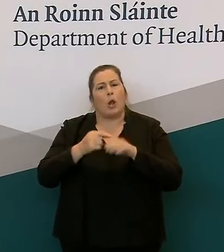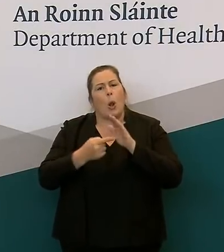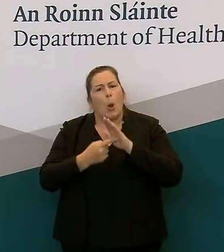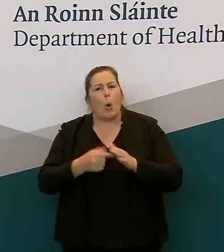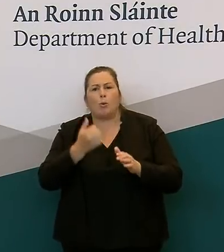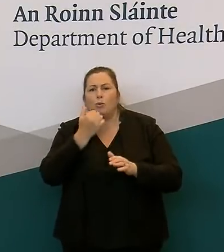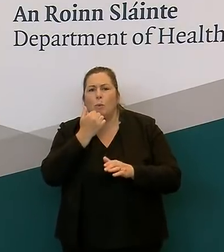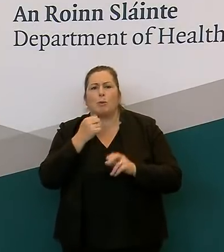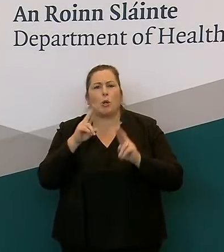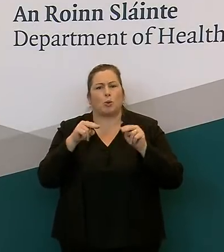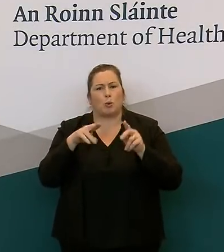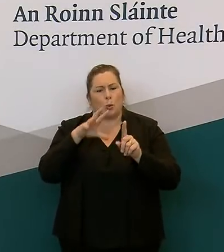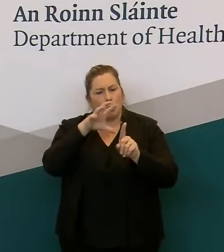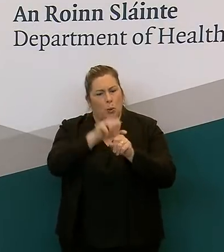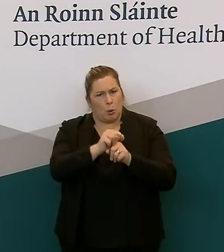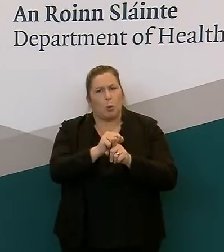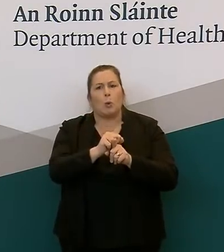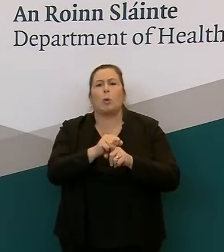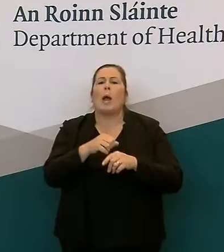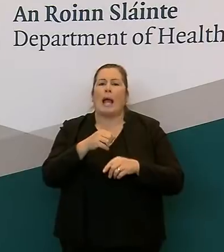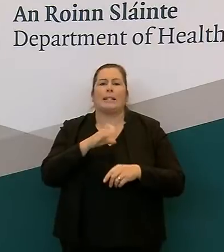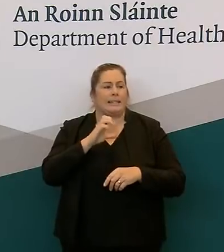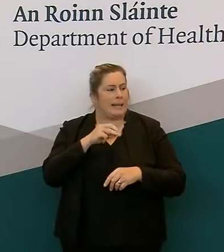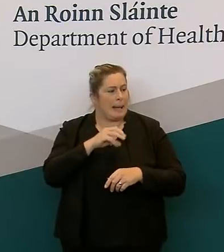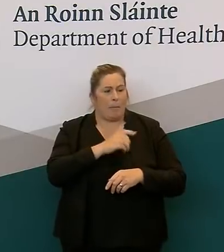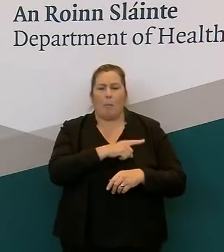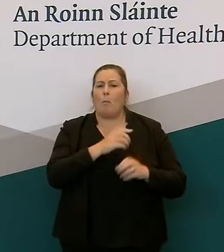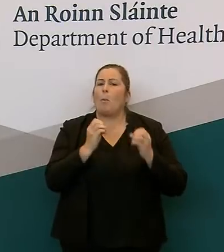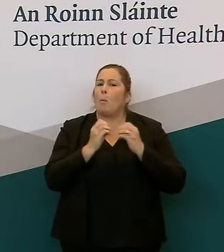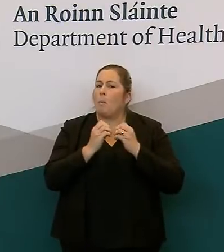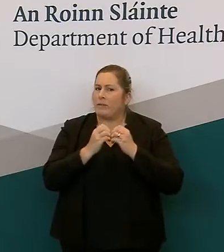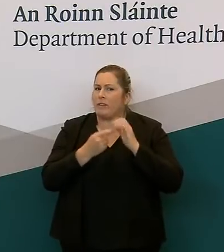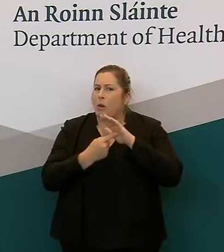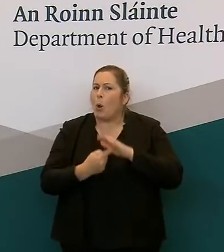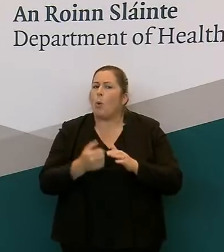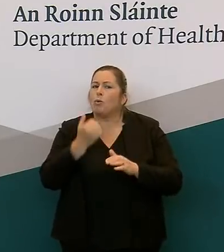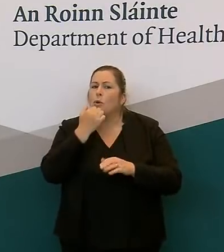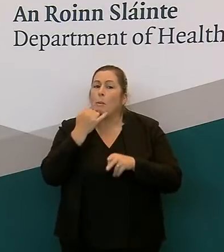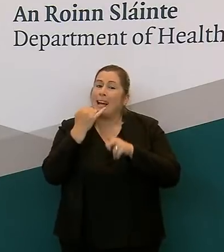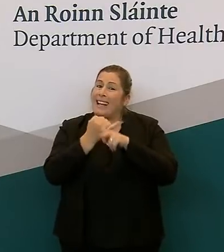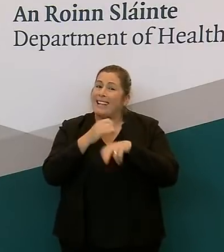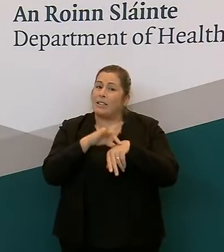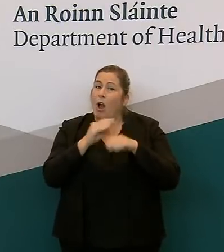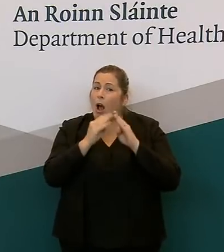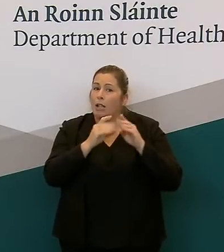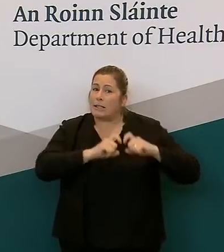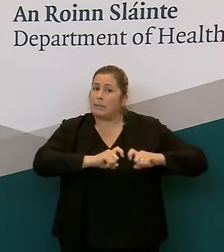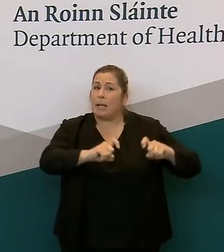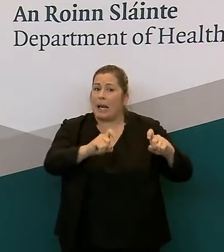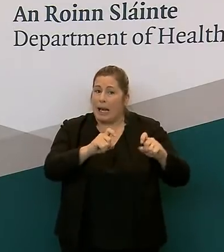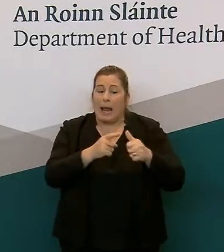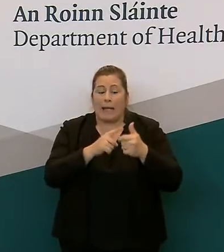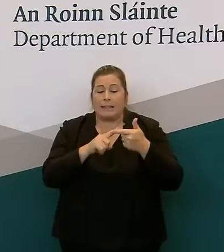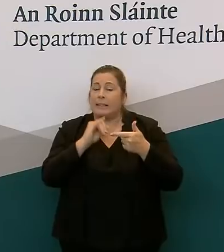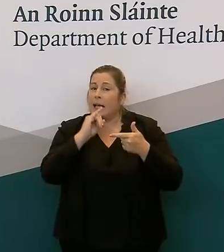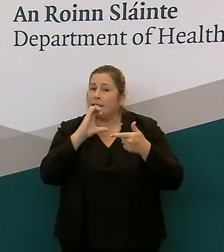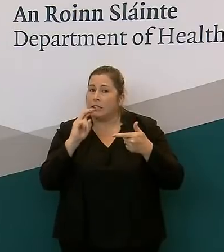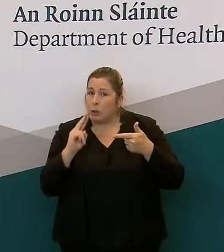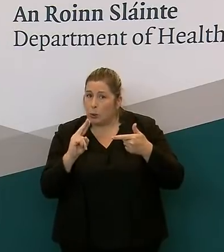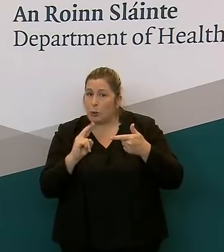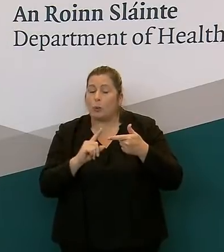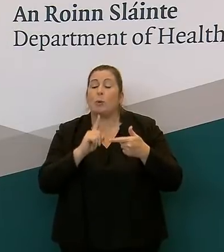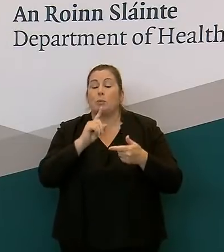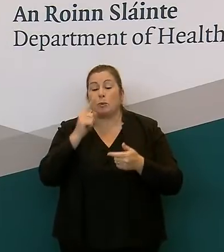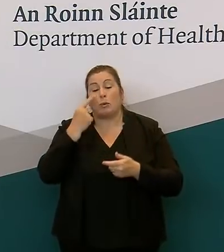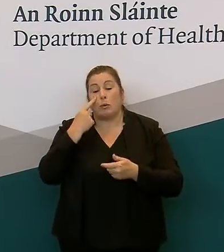cases, and as the Chief Medical Officer has just pointed out, very low numbers in hospital and in intensive care. Just looking at the